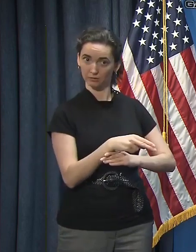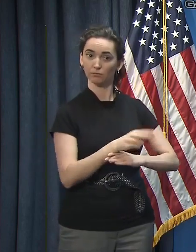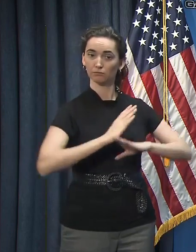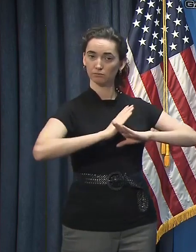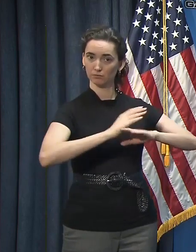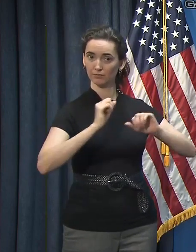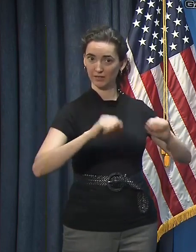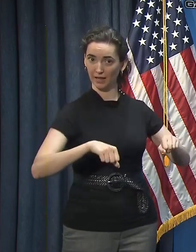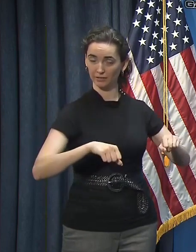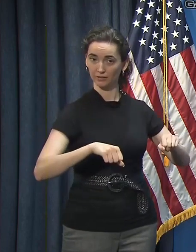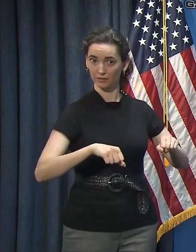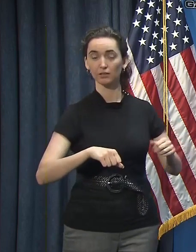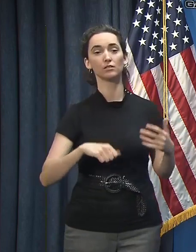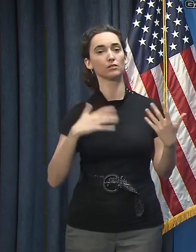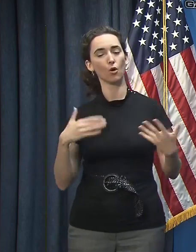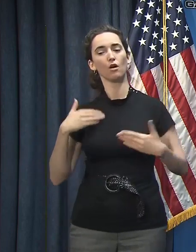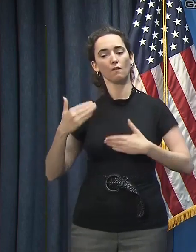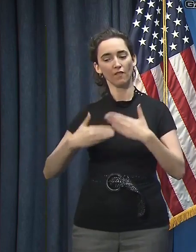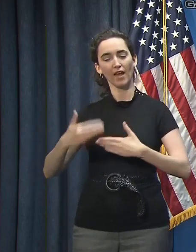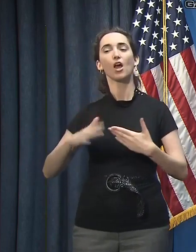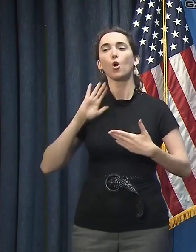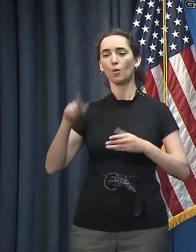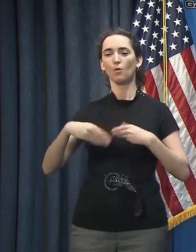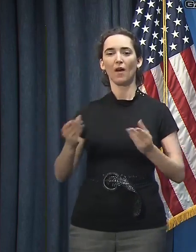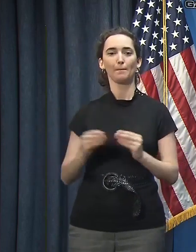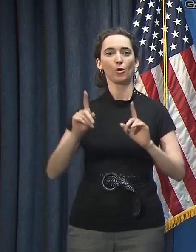time we're going to continue to want to see more and more of those tests deployed.